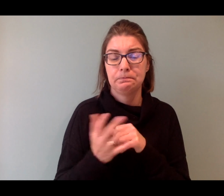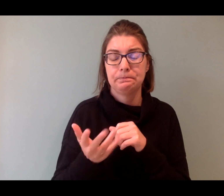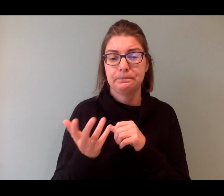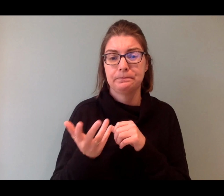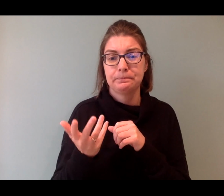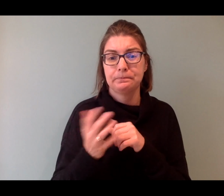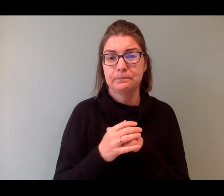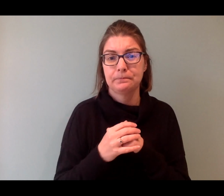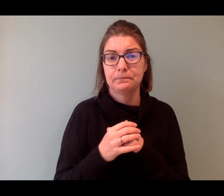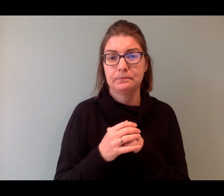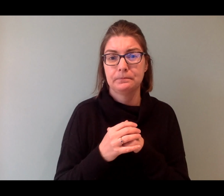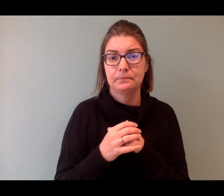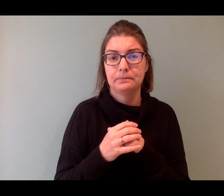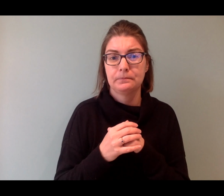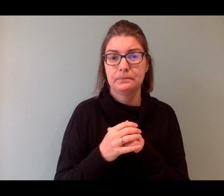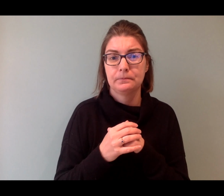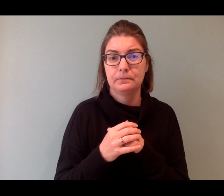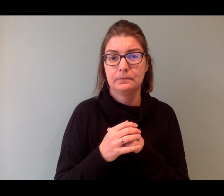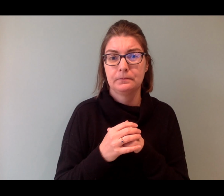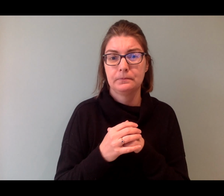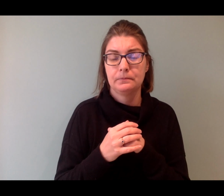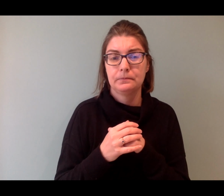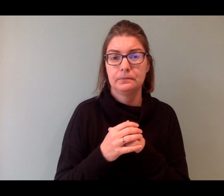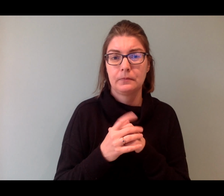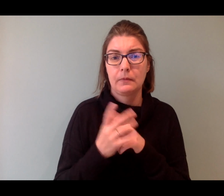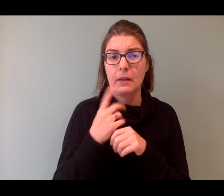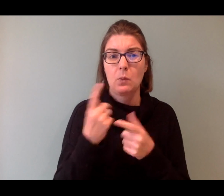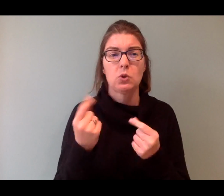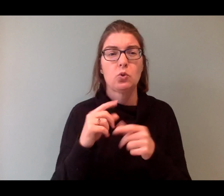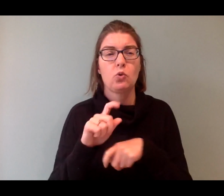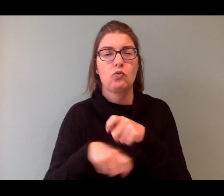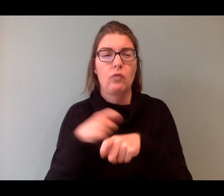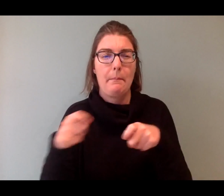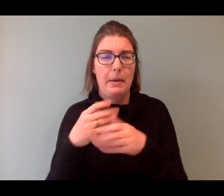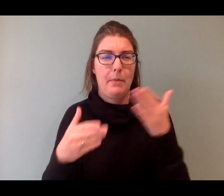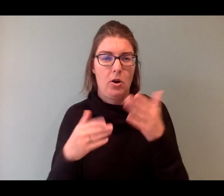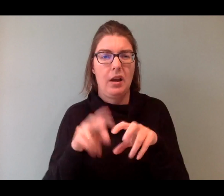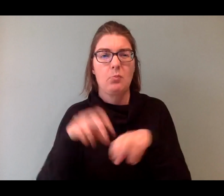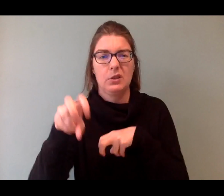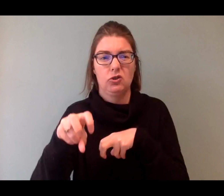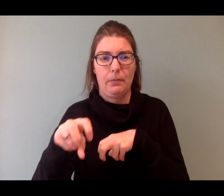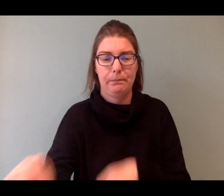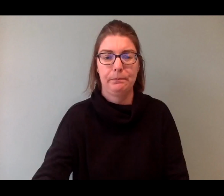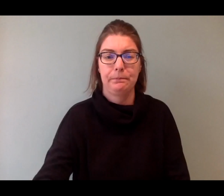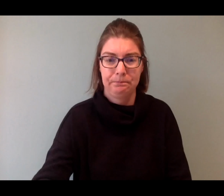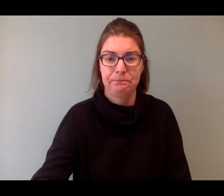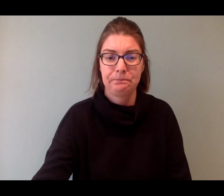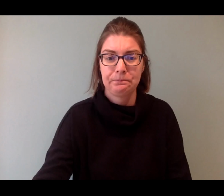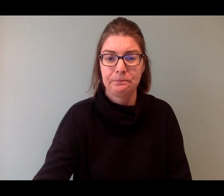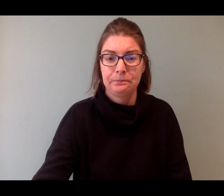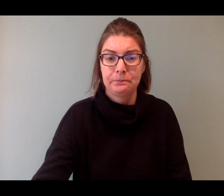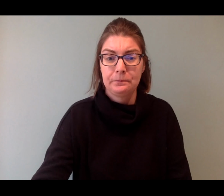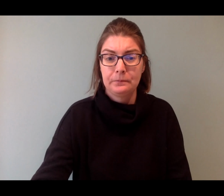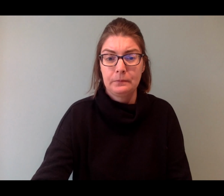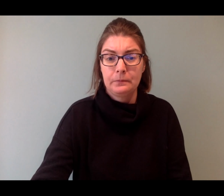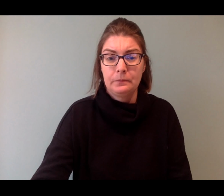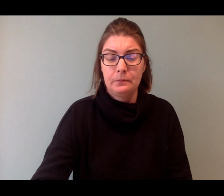here we go. I might just sort of go through the wrap up phase here, if we will. Okay. Yeah.